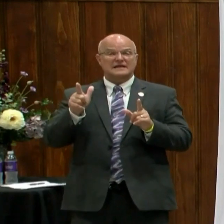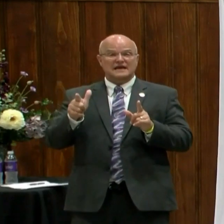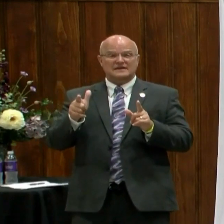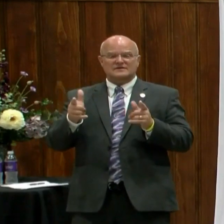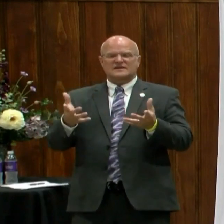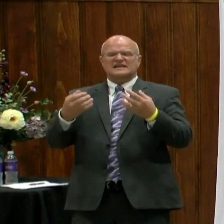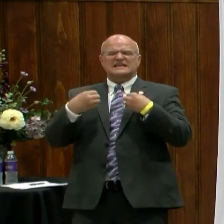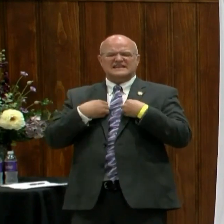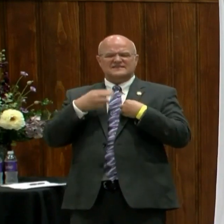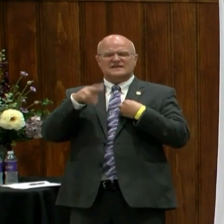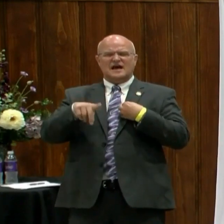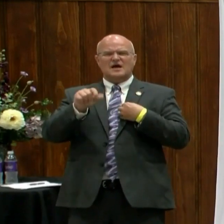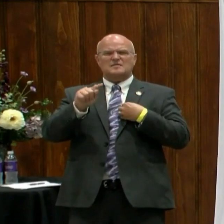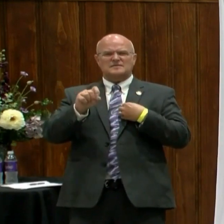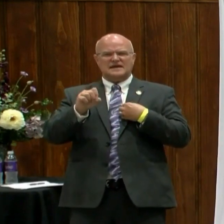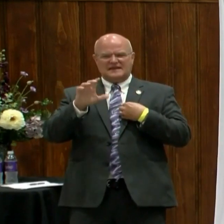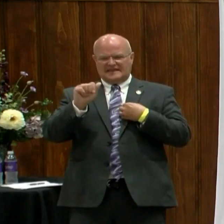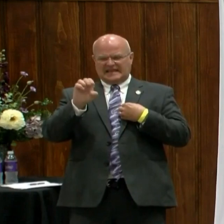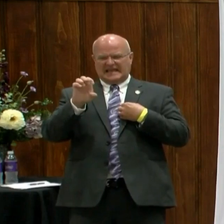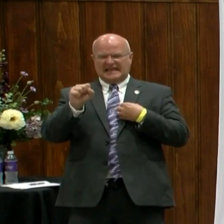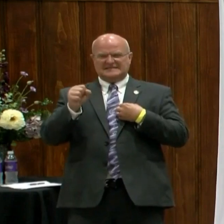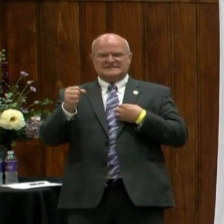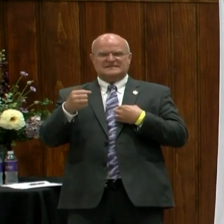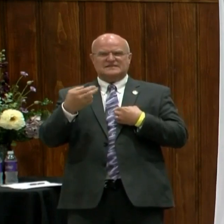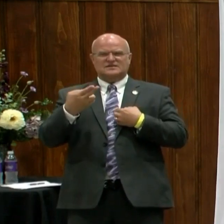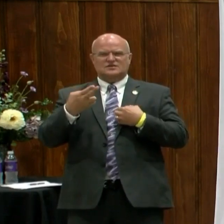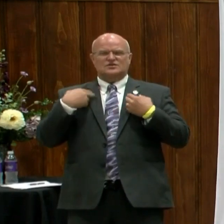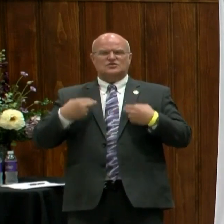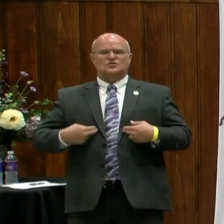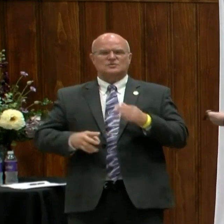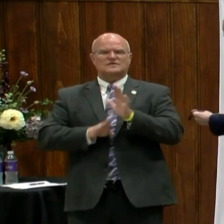there. But give us an update on the cases there, if you don't mind.